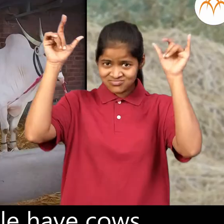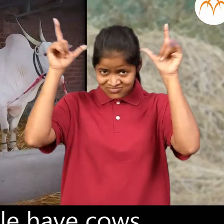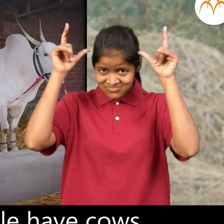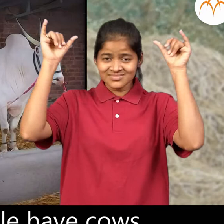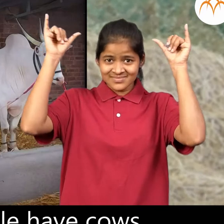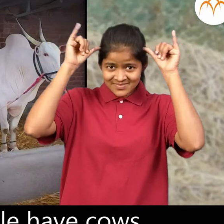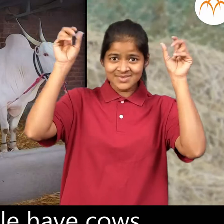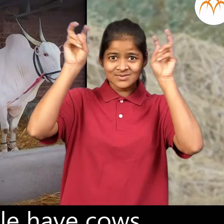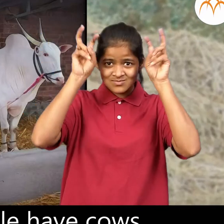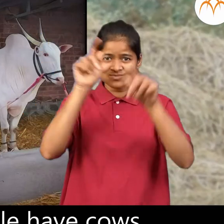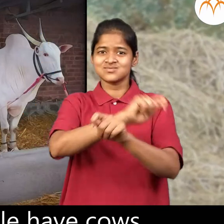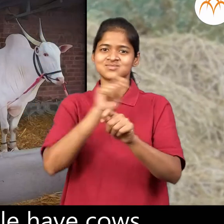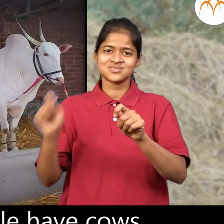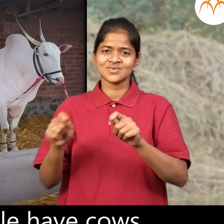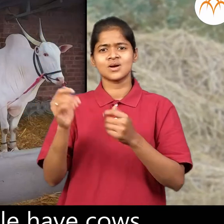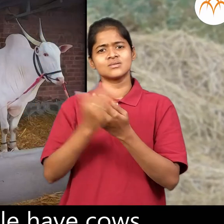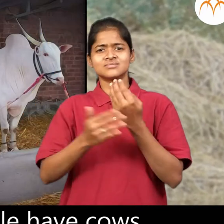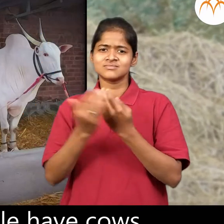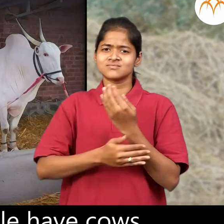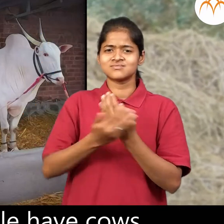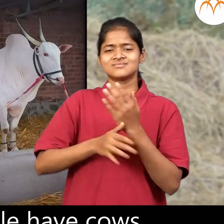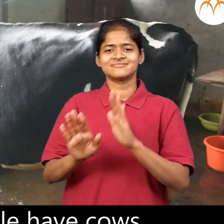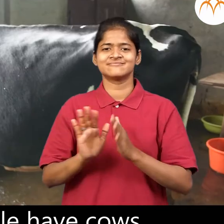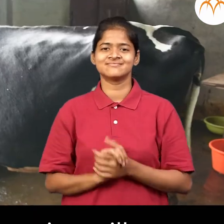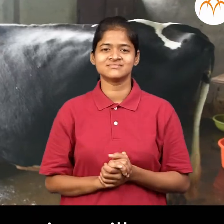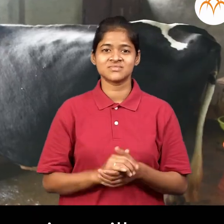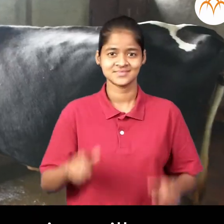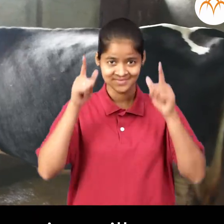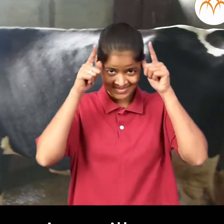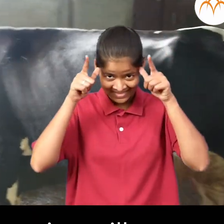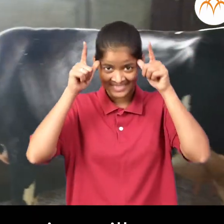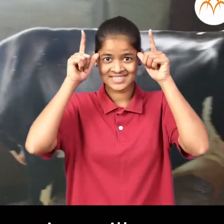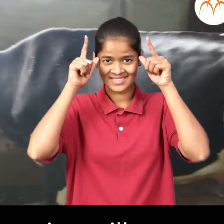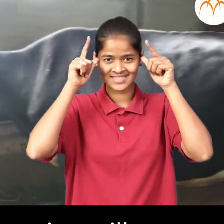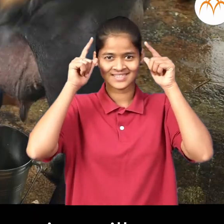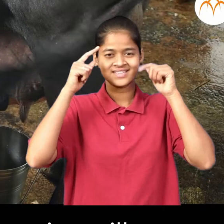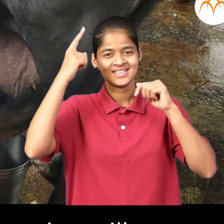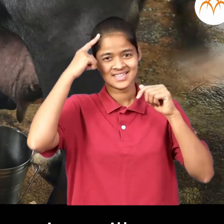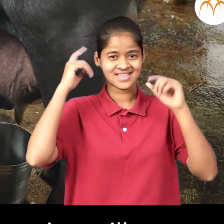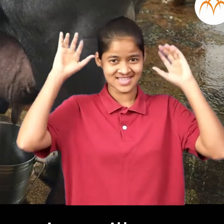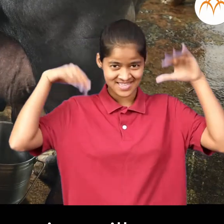cows, buffaloes and bulls. Cows and buffaloes give milk.